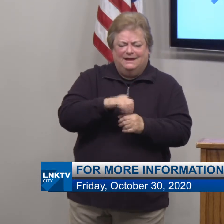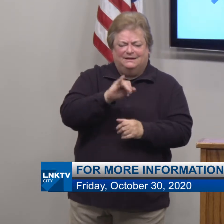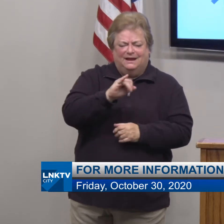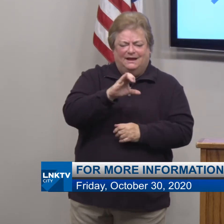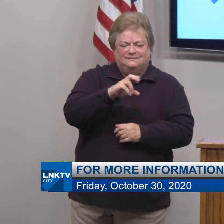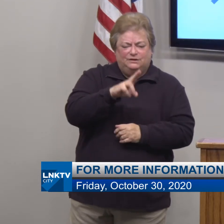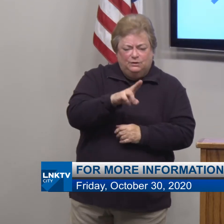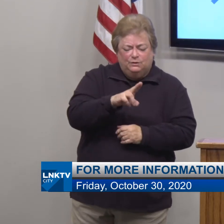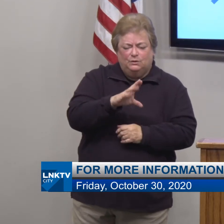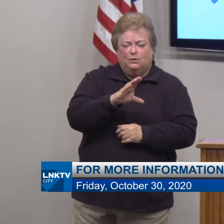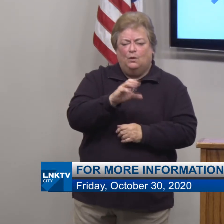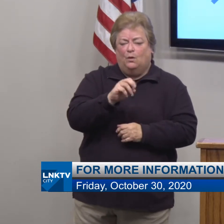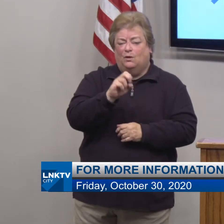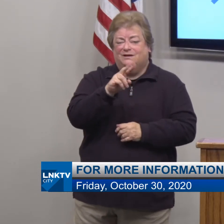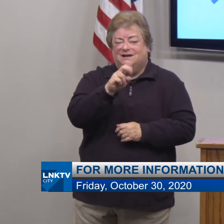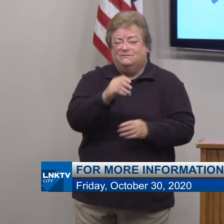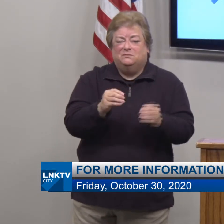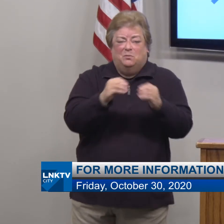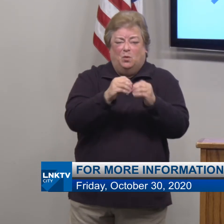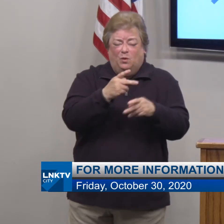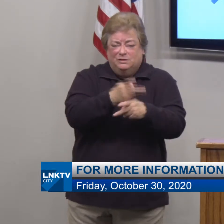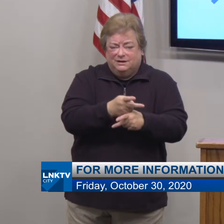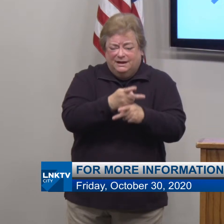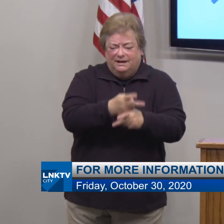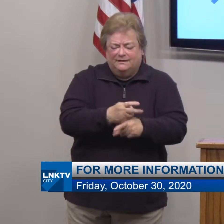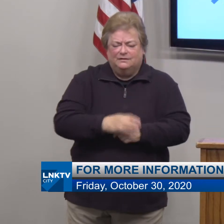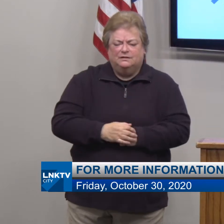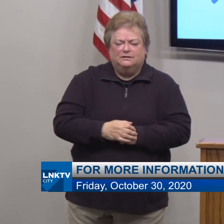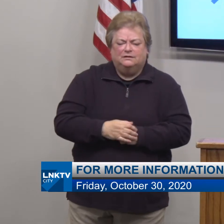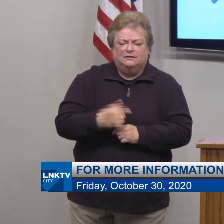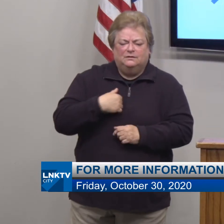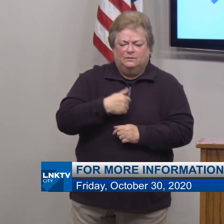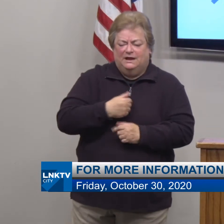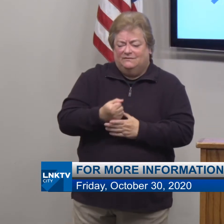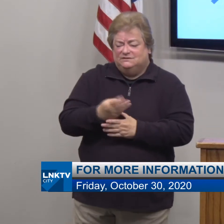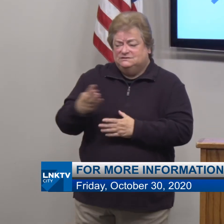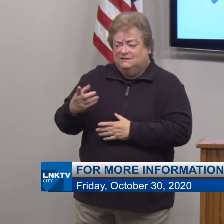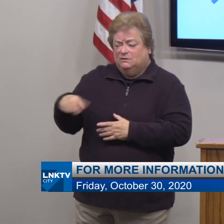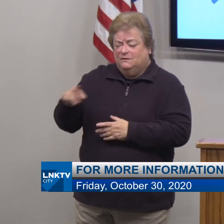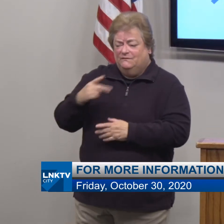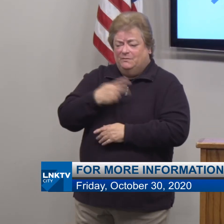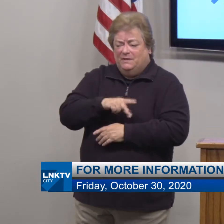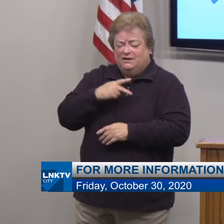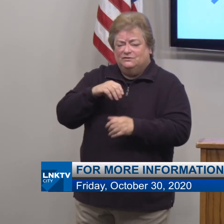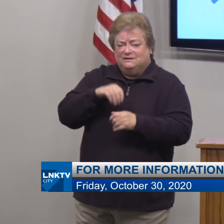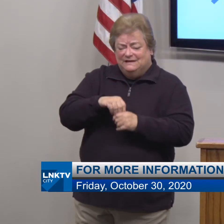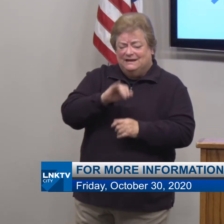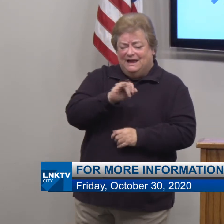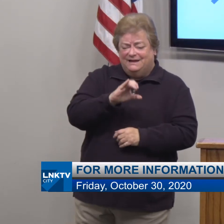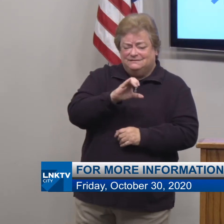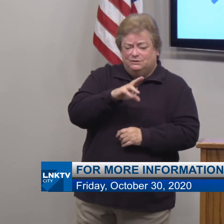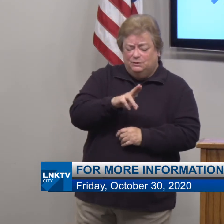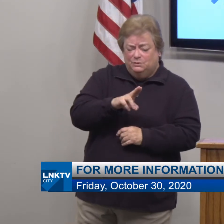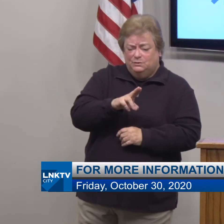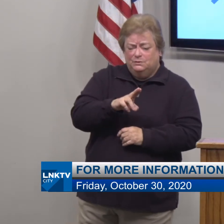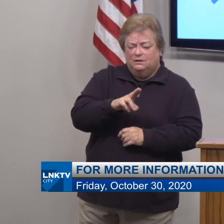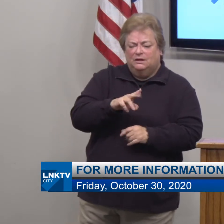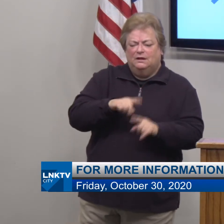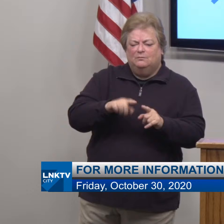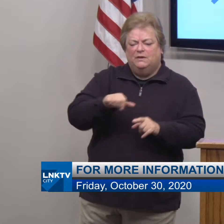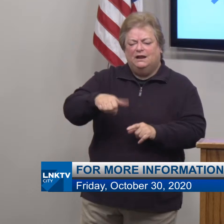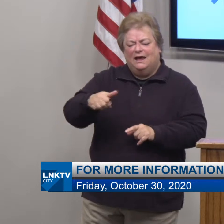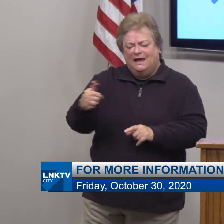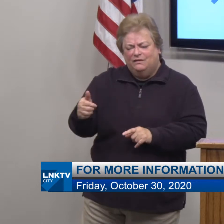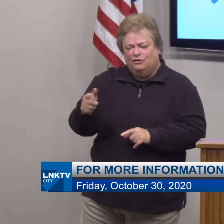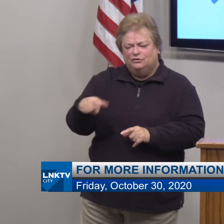unit or even more. We have several of these patients may be in intensive care, but then others of